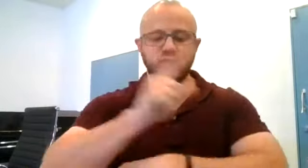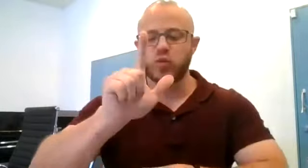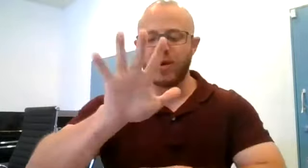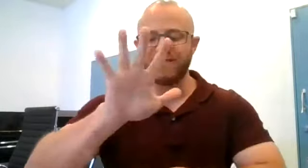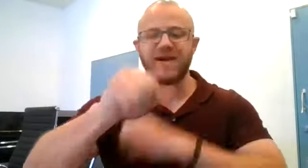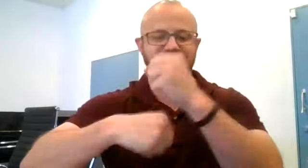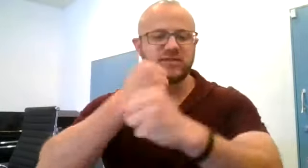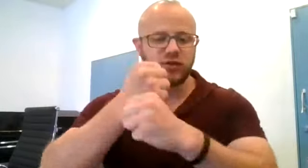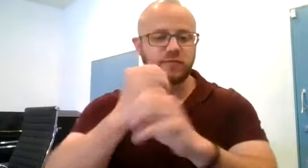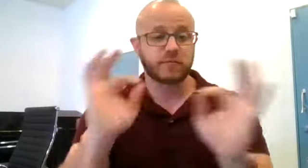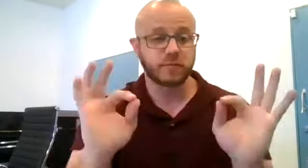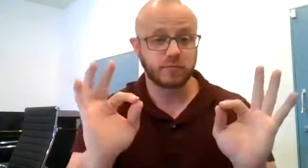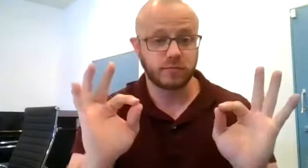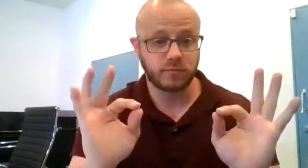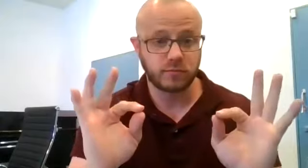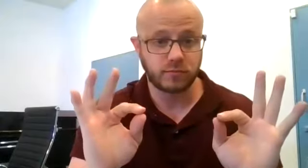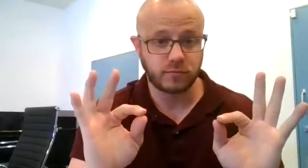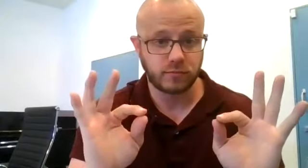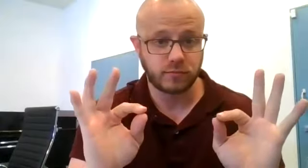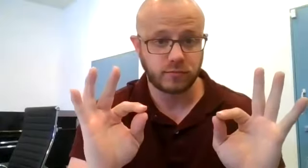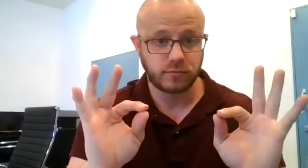way, 25 days, 25 years, okay?